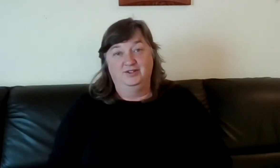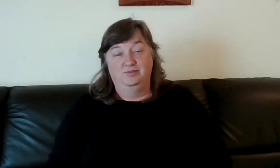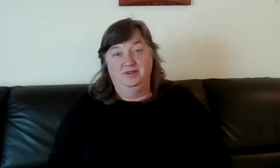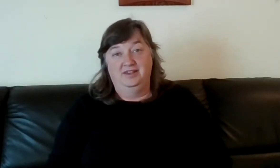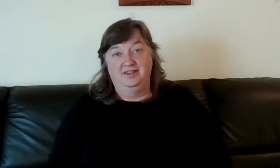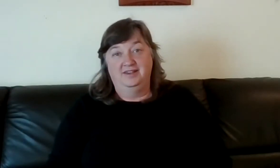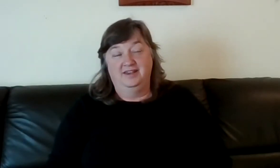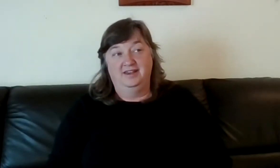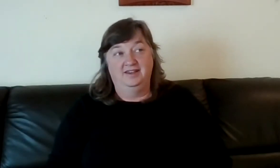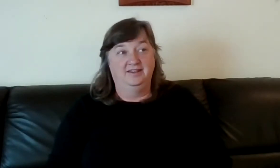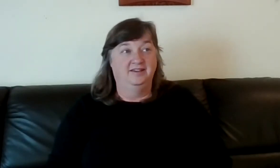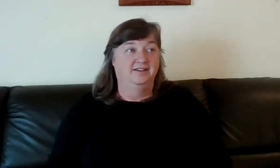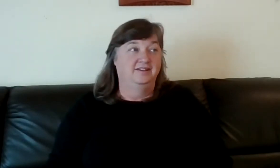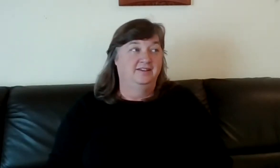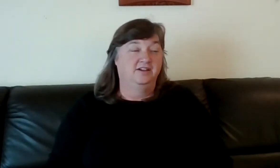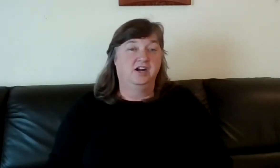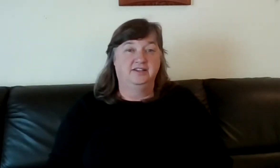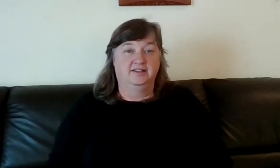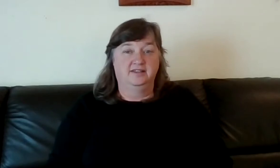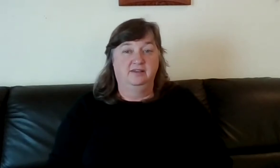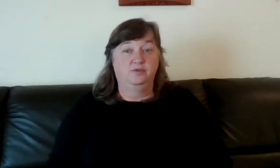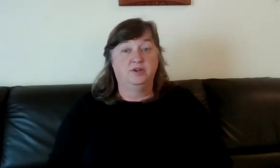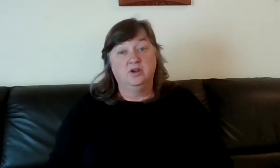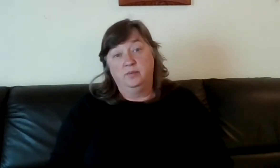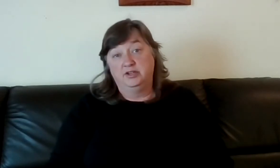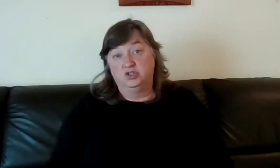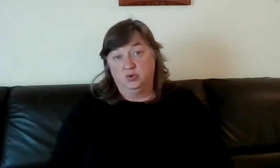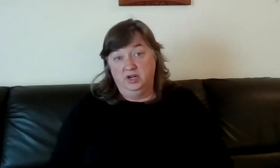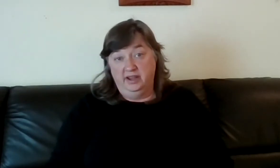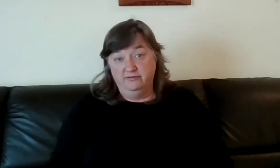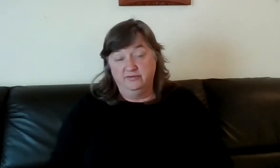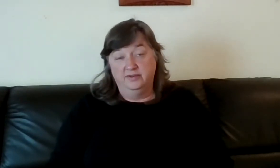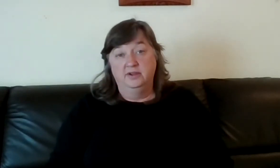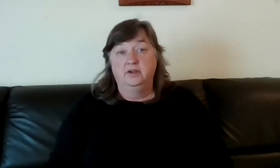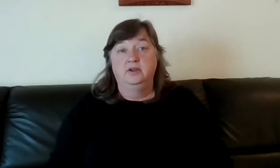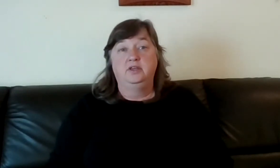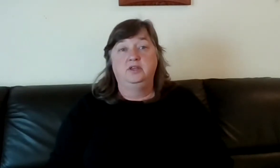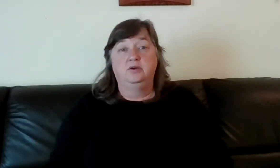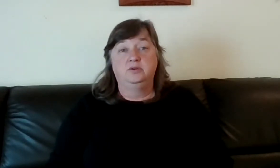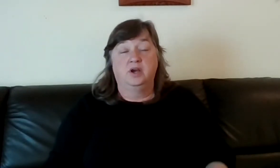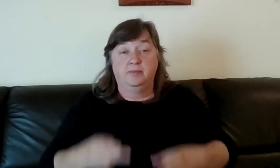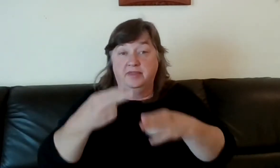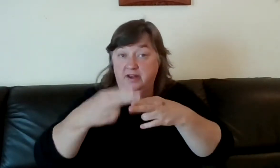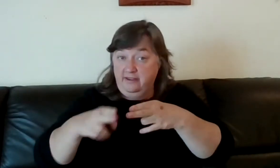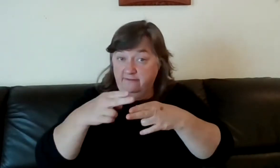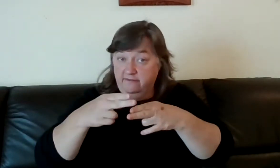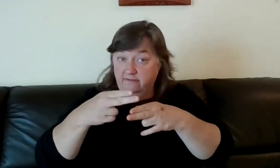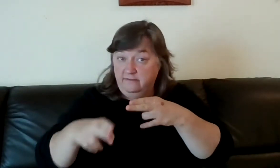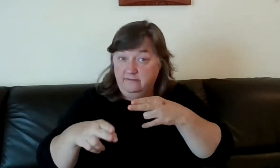to be a context thing. If you want to talk about a short knife, you would talk about the knife.